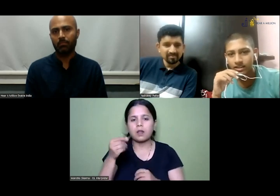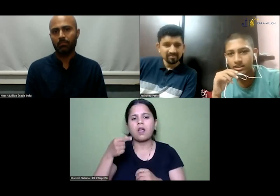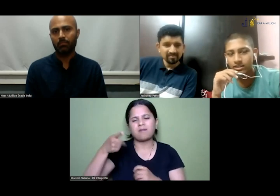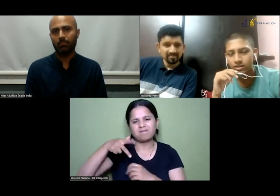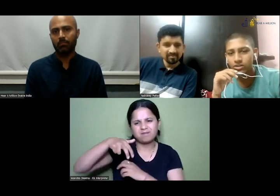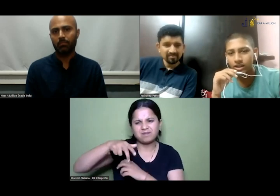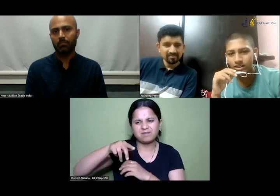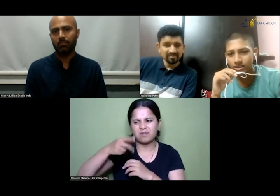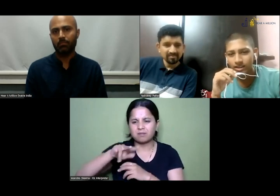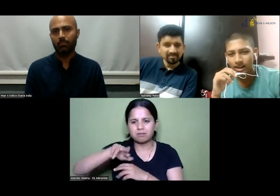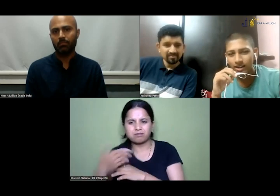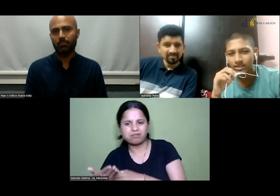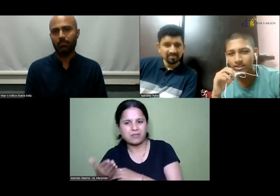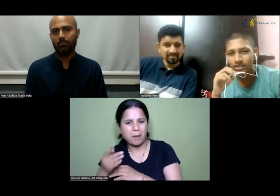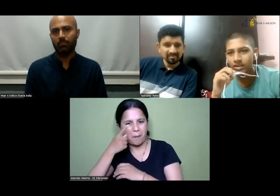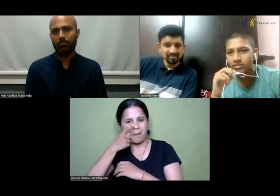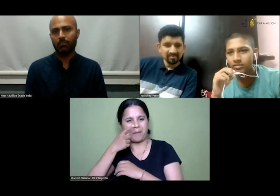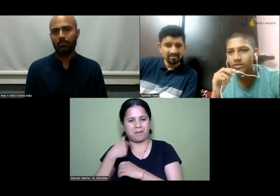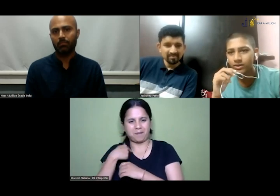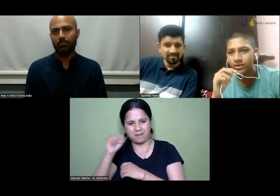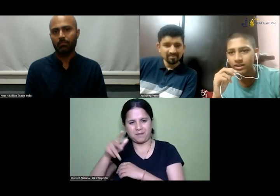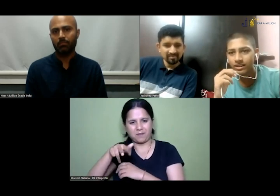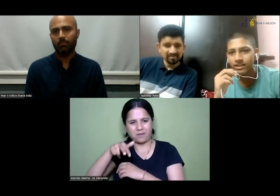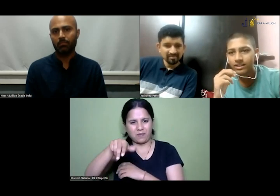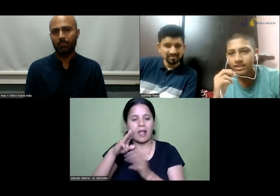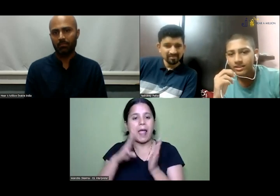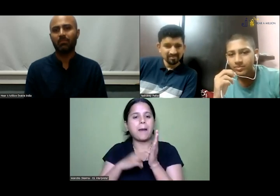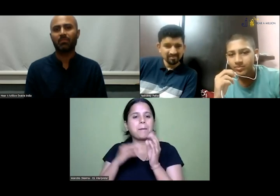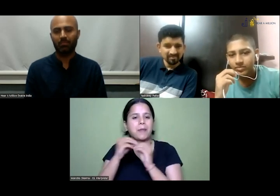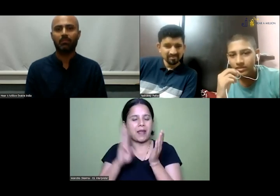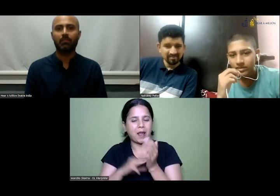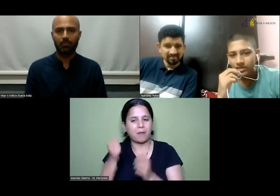leg in Gujarat at the MBM Vadodara